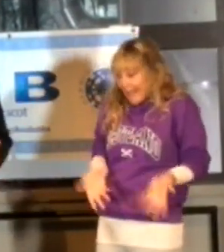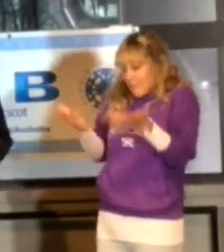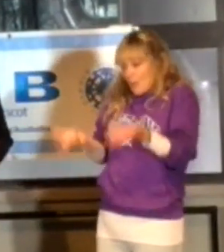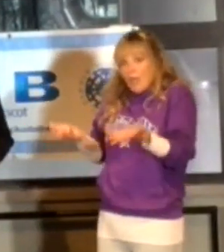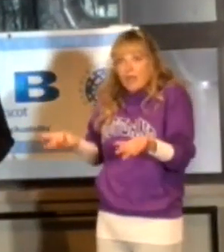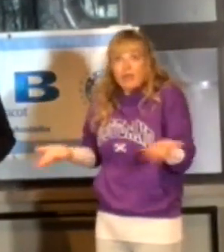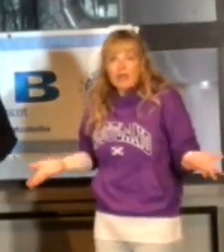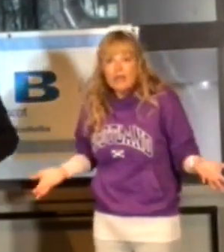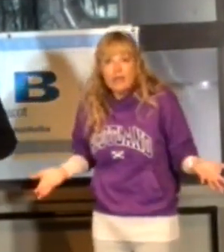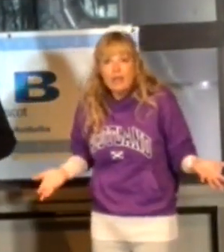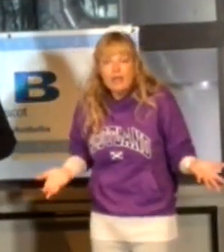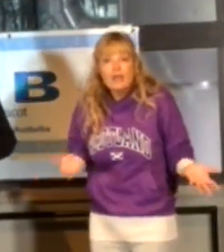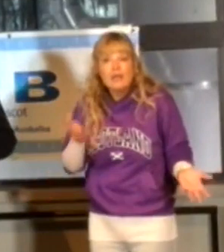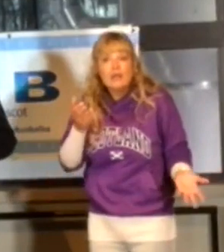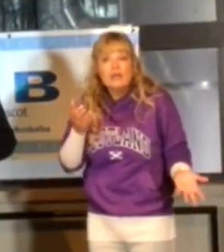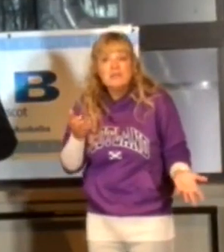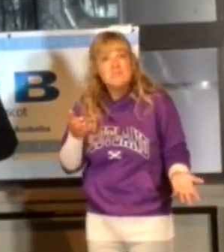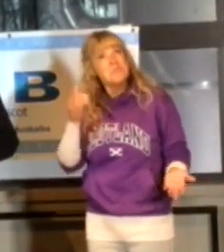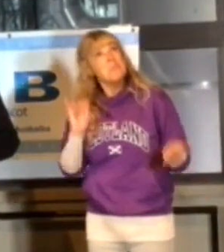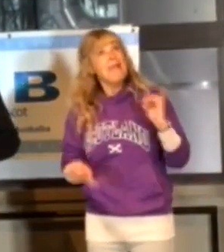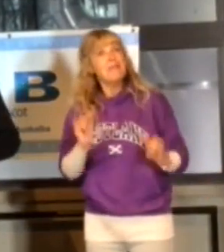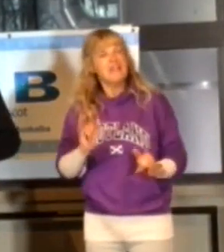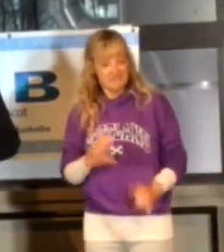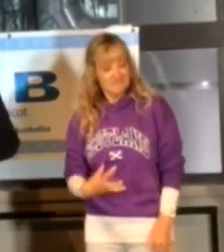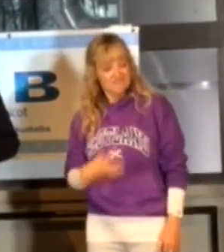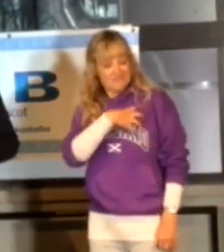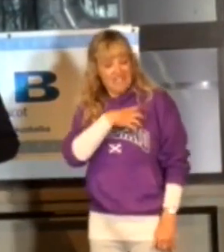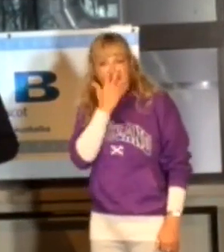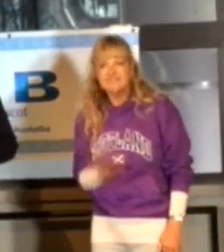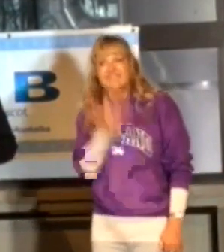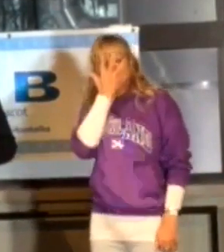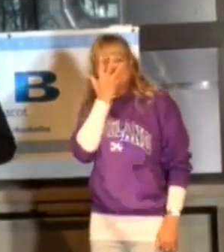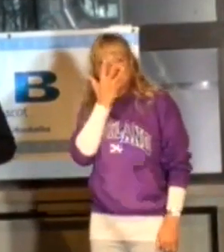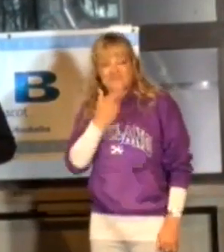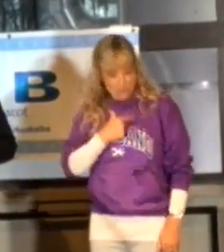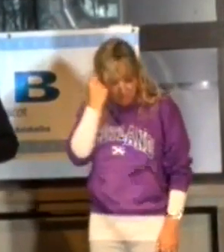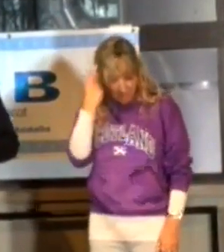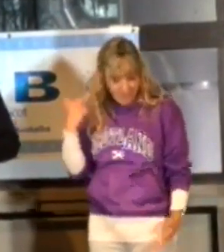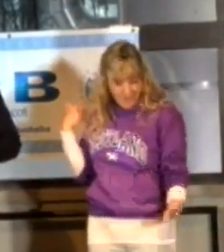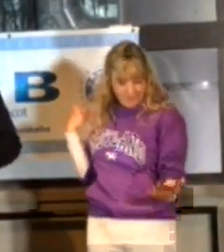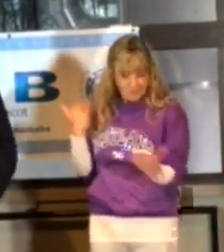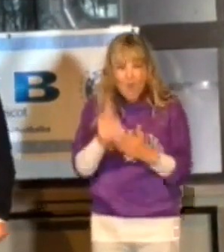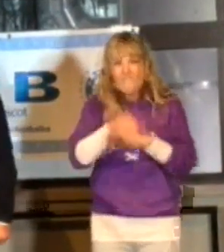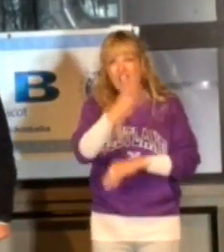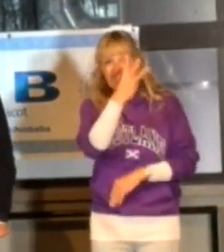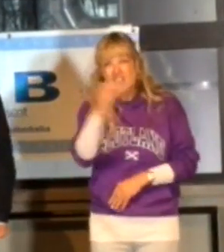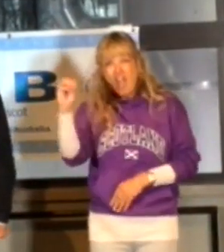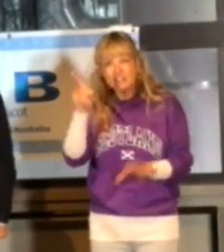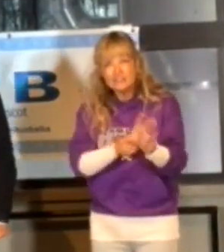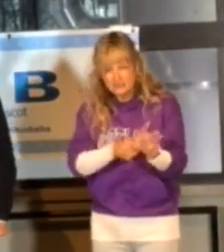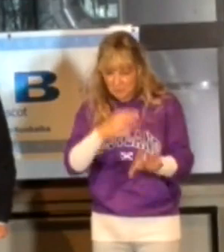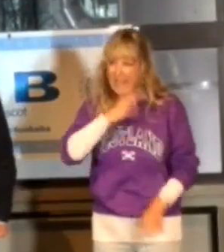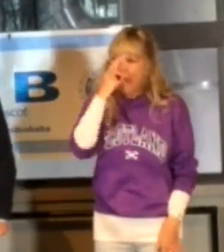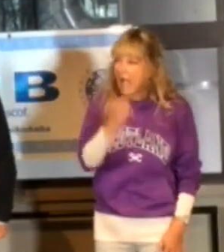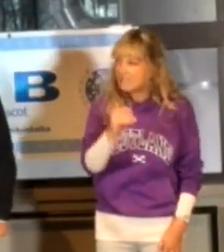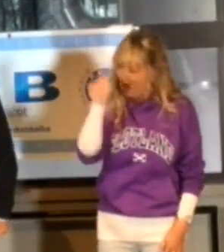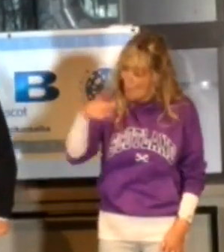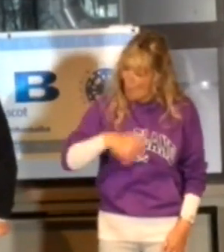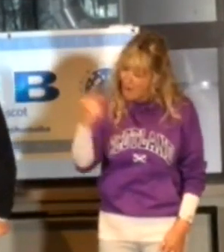Perhaps it's a badge of dishonour that it's taken us so long to demand that we get